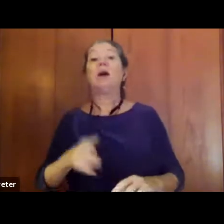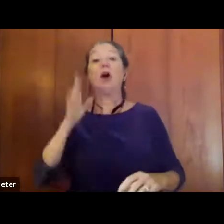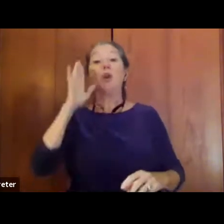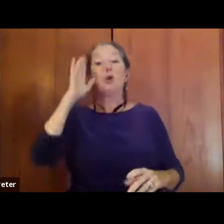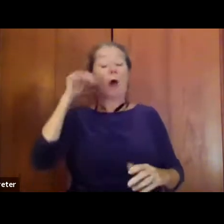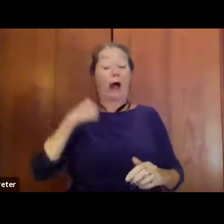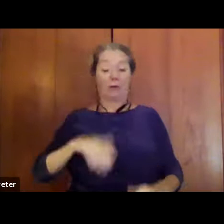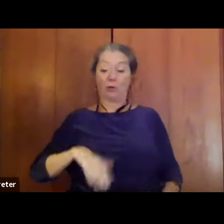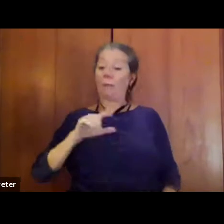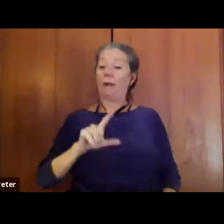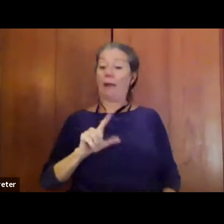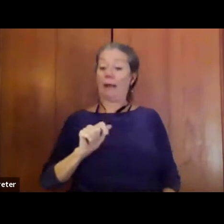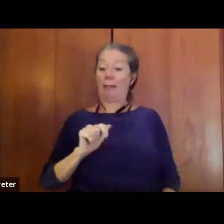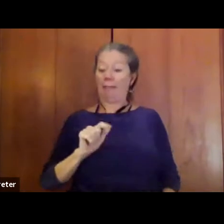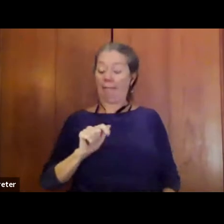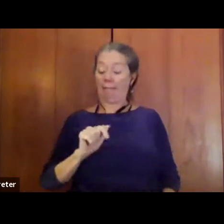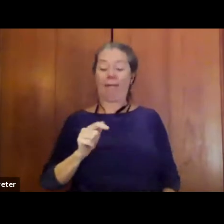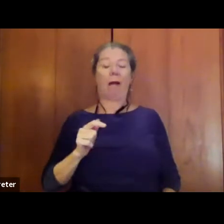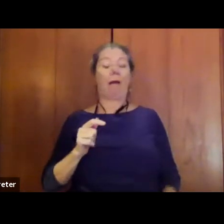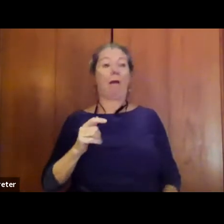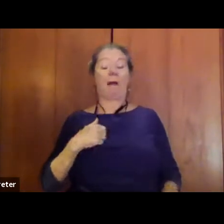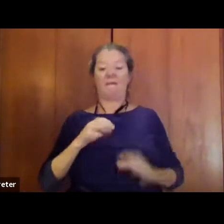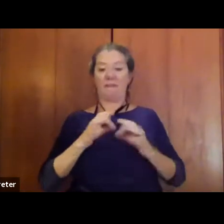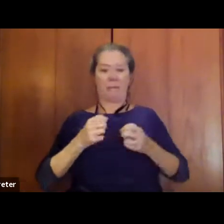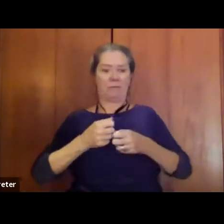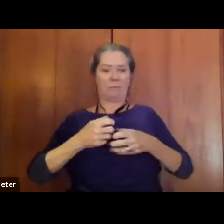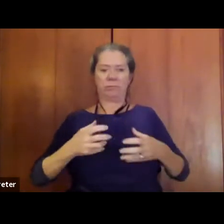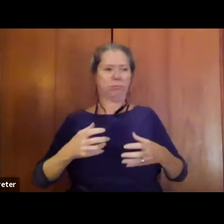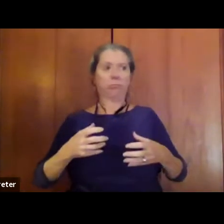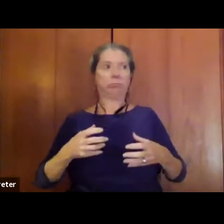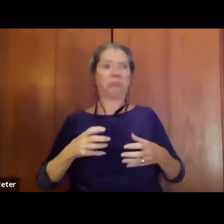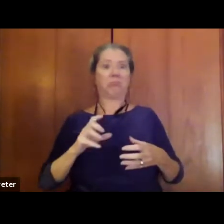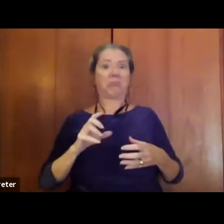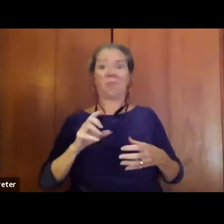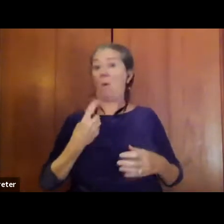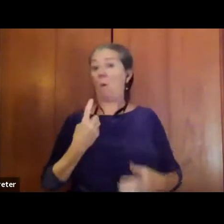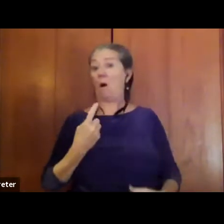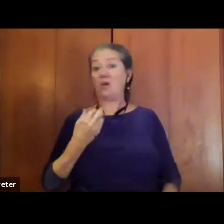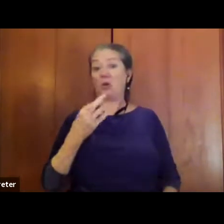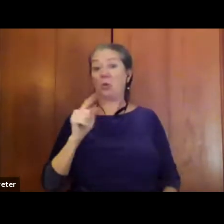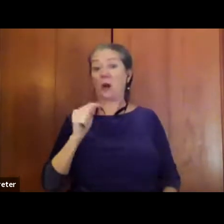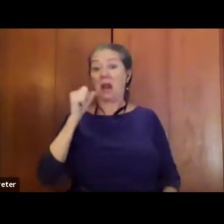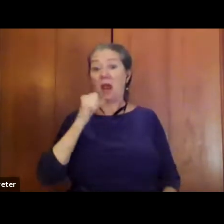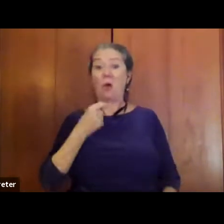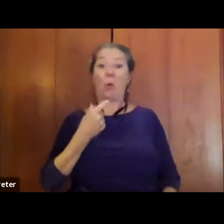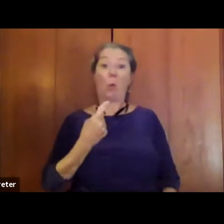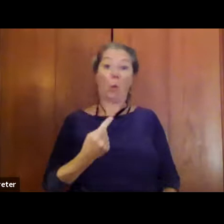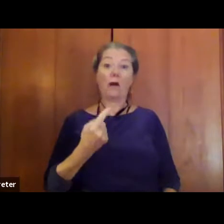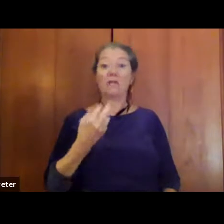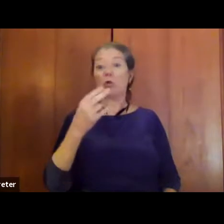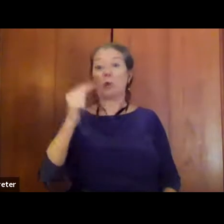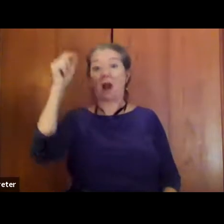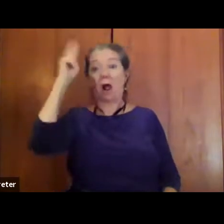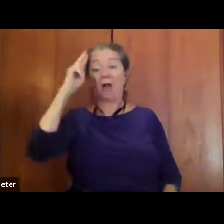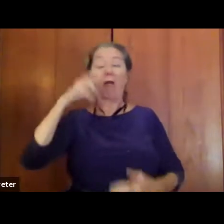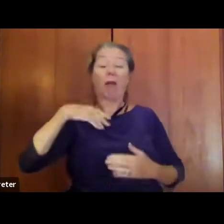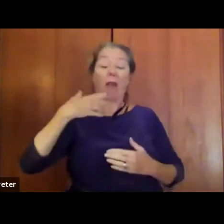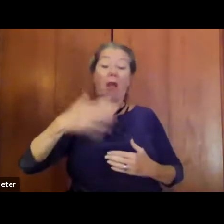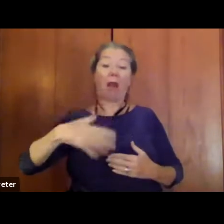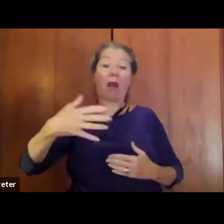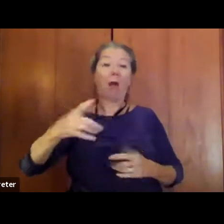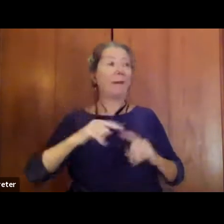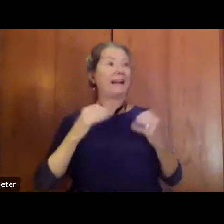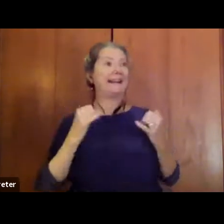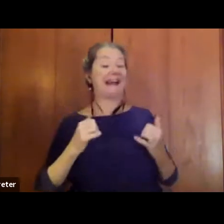my extended family interactions only really consisted of seeing my great aunt and great uncle on occasion, this new custom